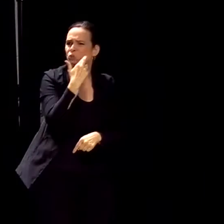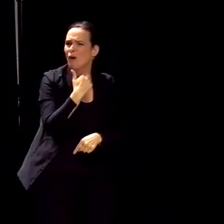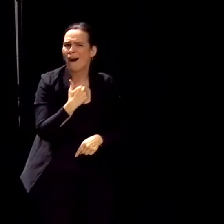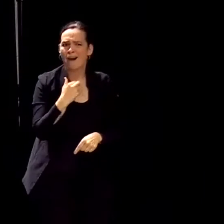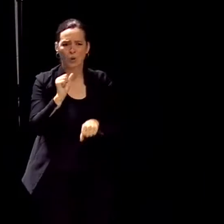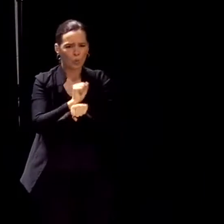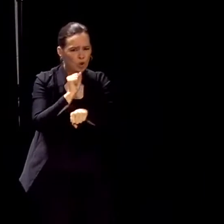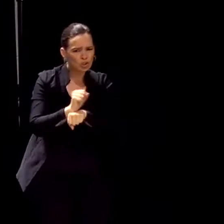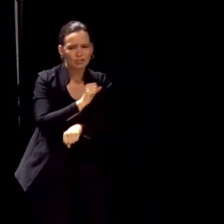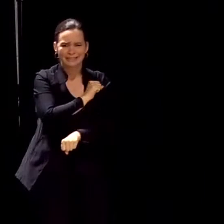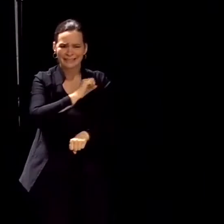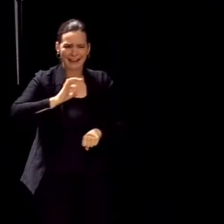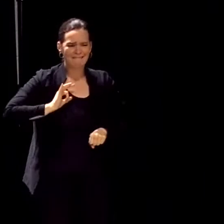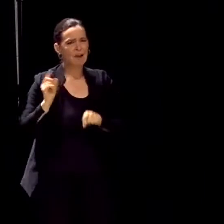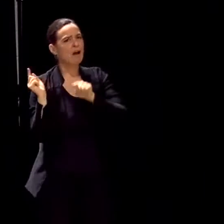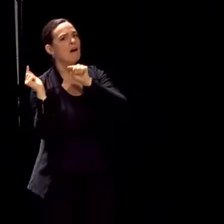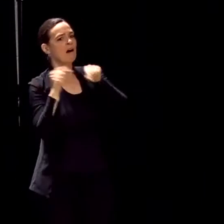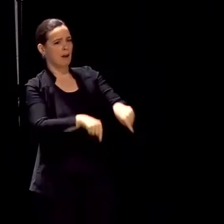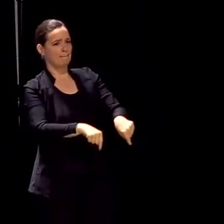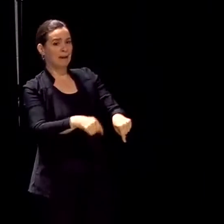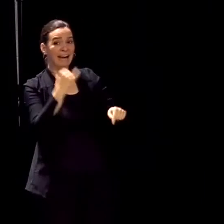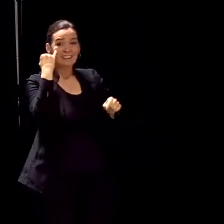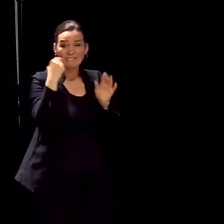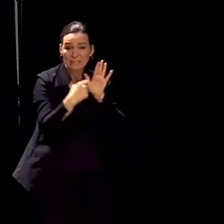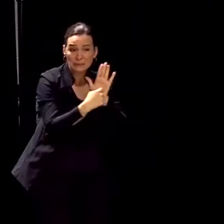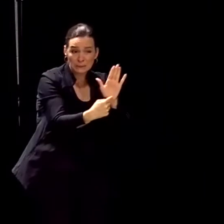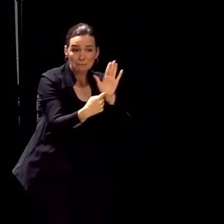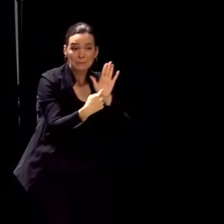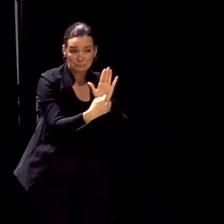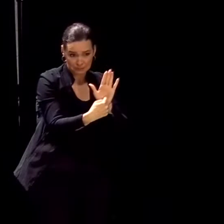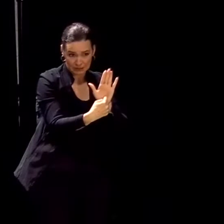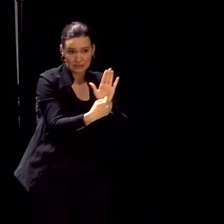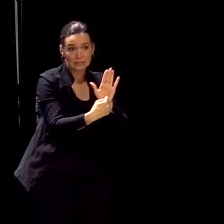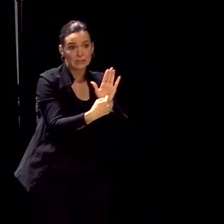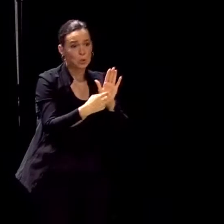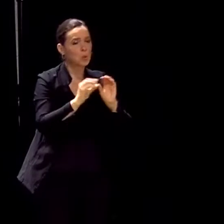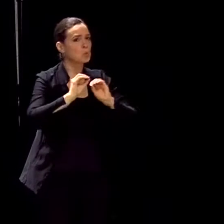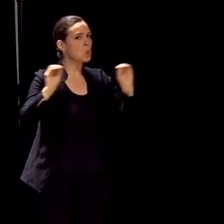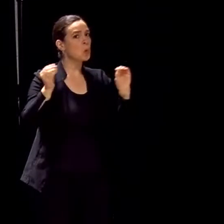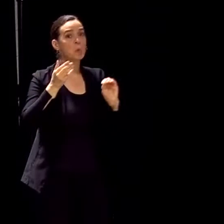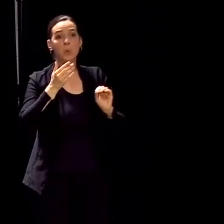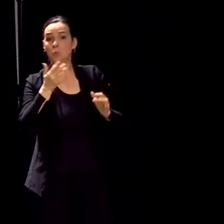site. Please go to our website,